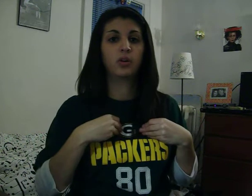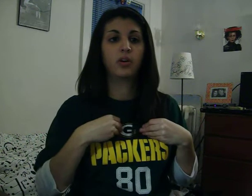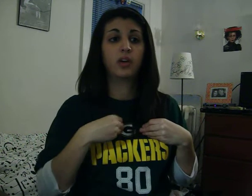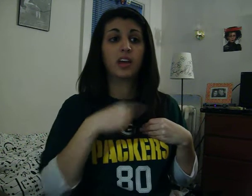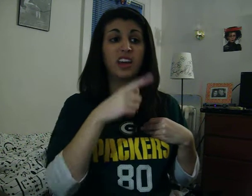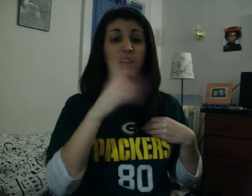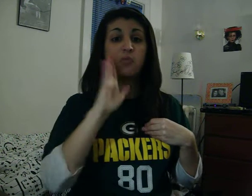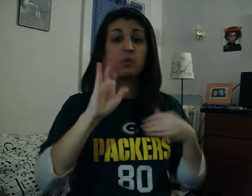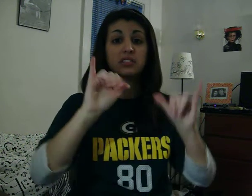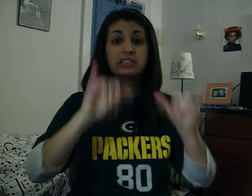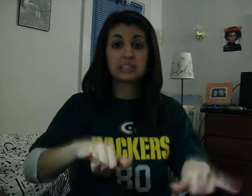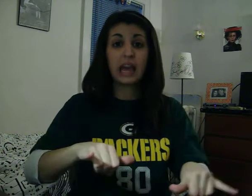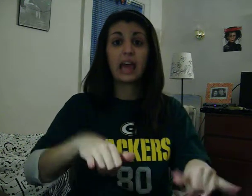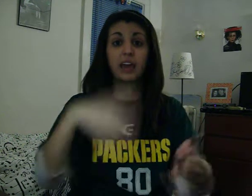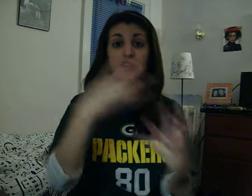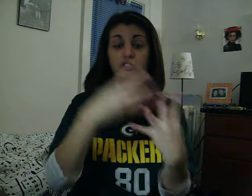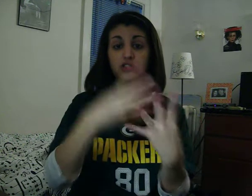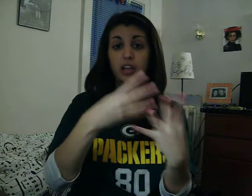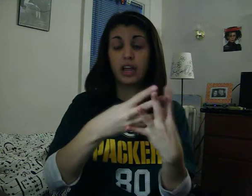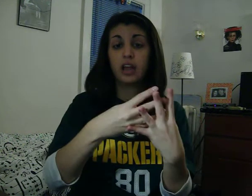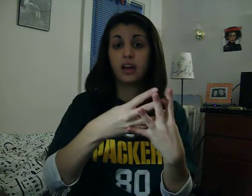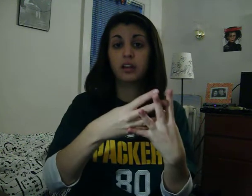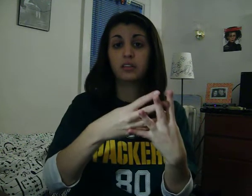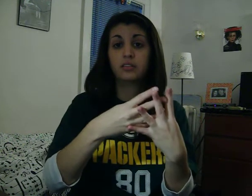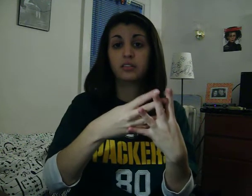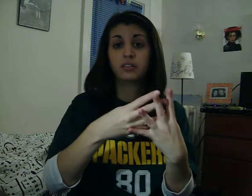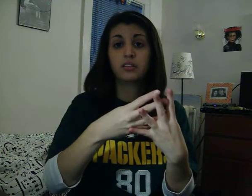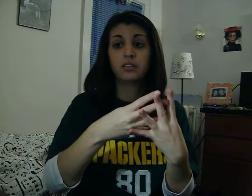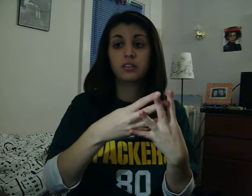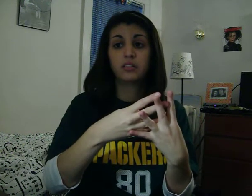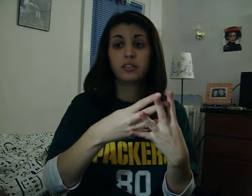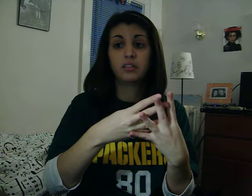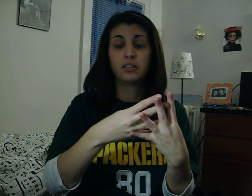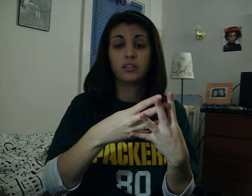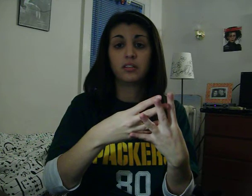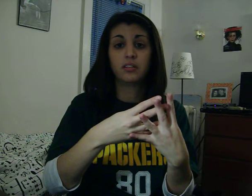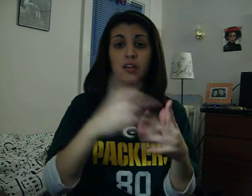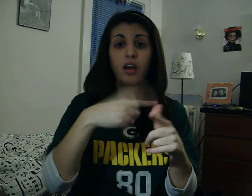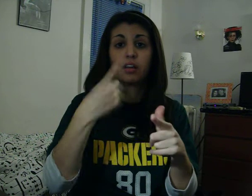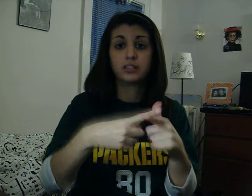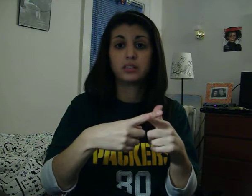or whatever correctional facility for the time he is sentenced and released on parole.